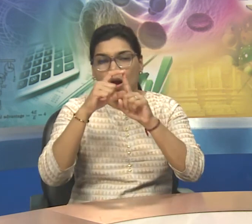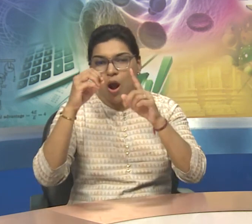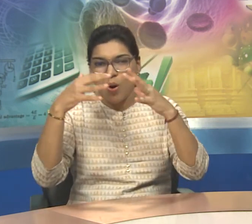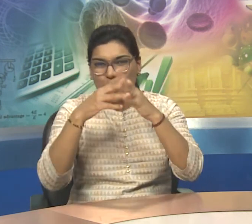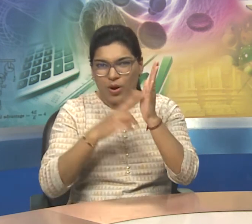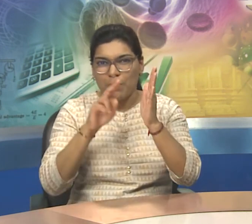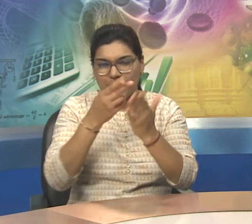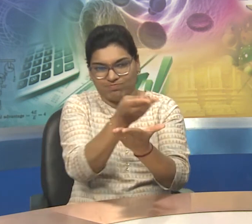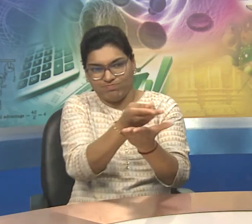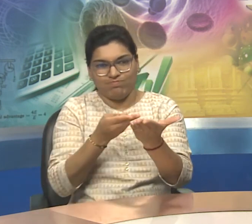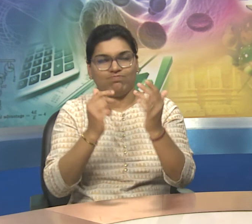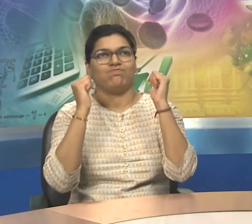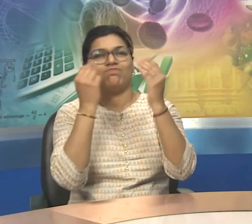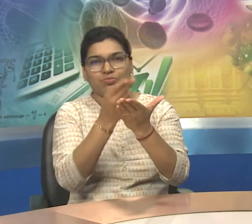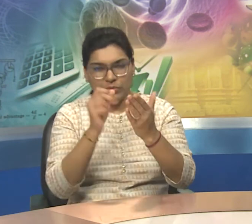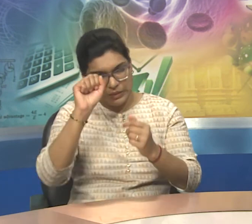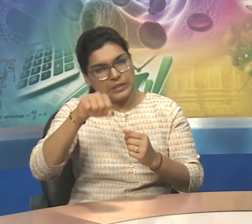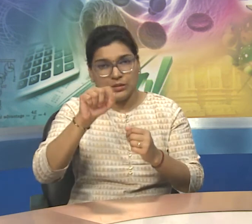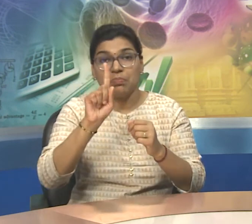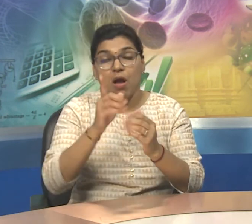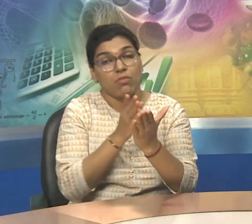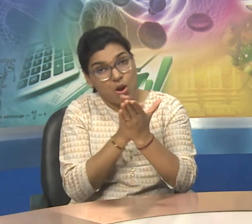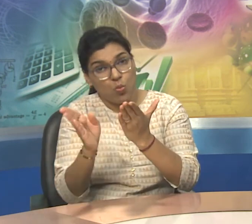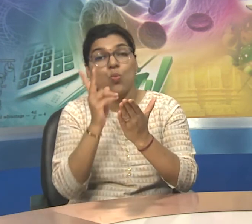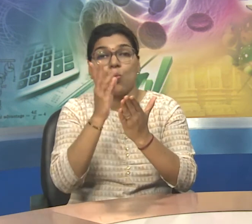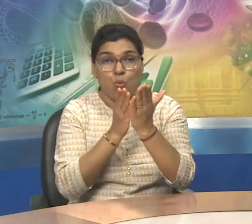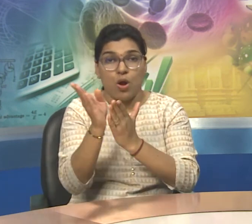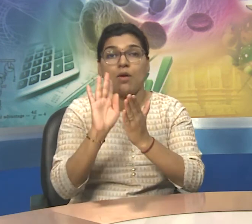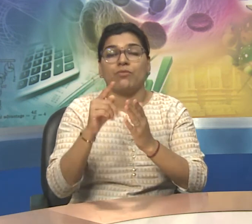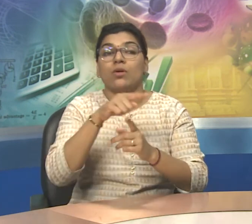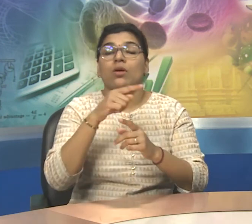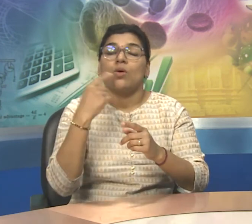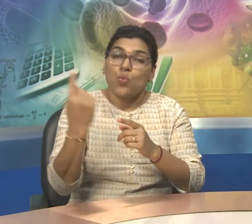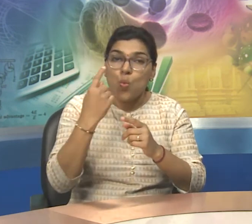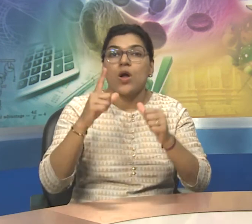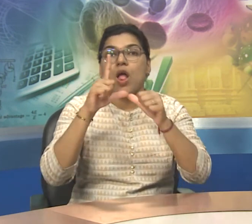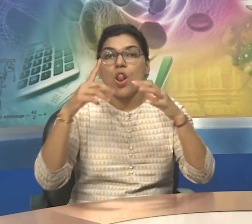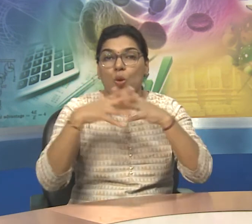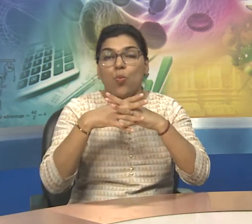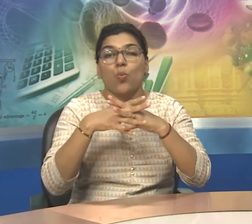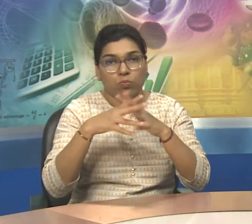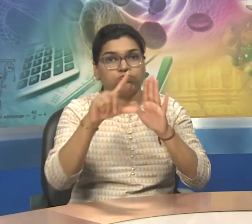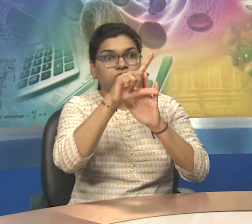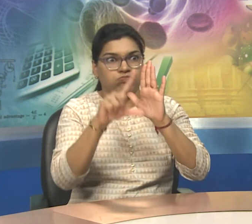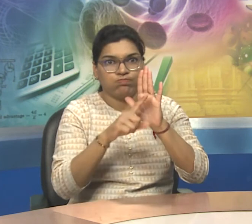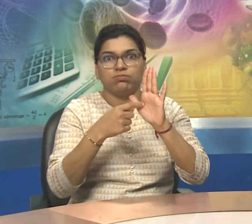You all know the meaning of laid down, means taking rest, but there is another meaning of the same